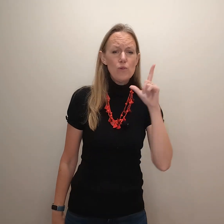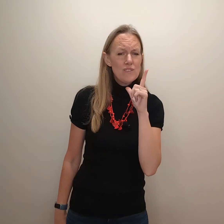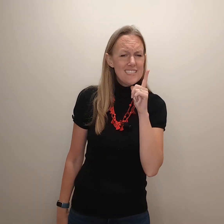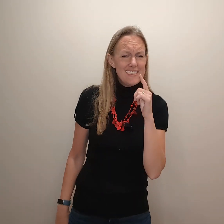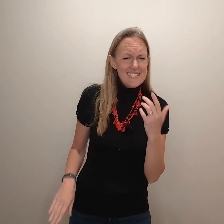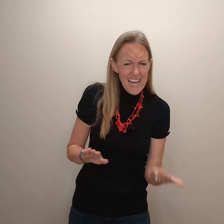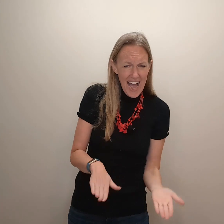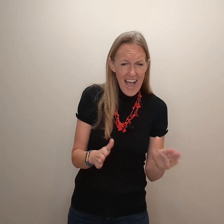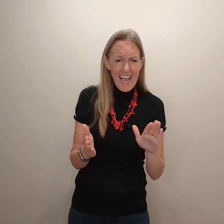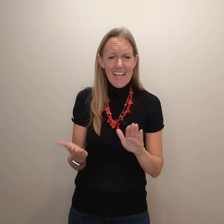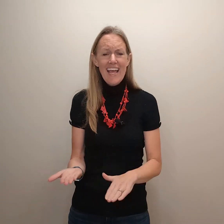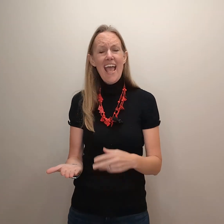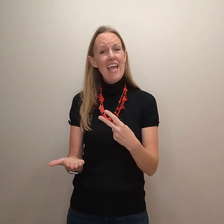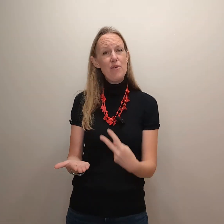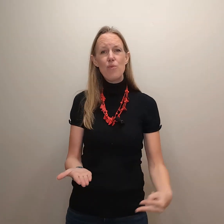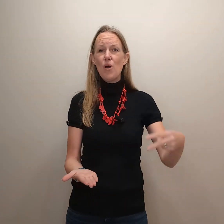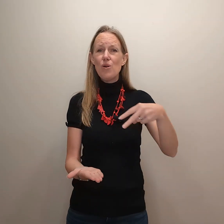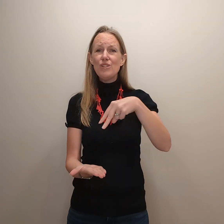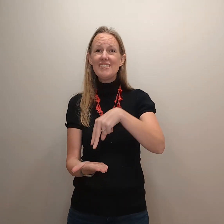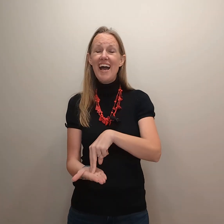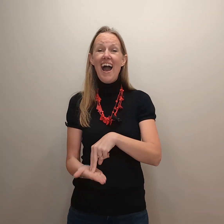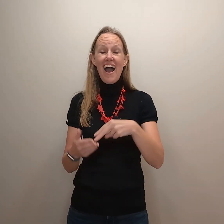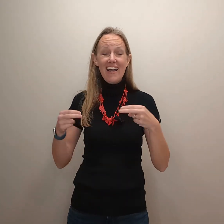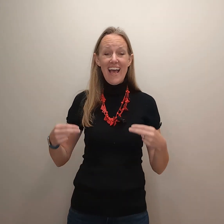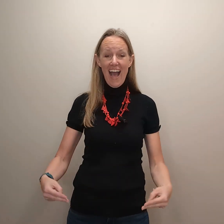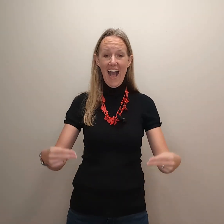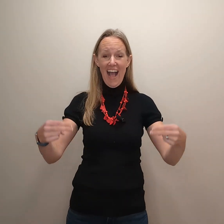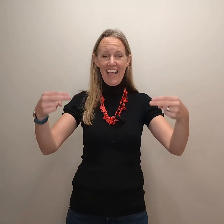who died and rose on high,